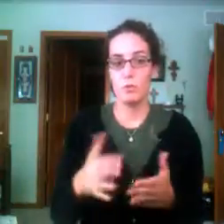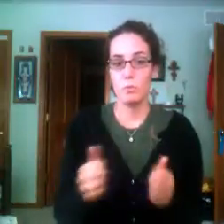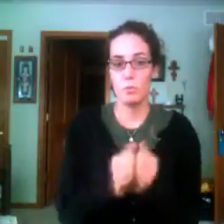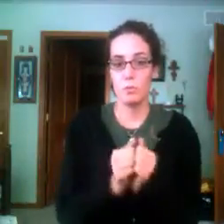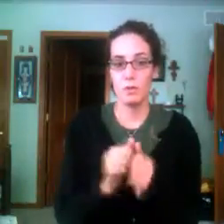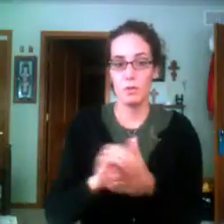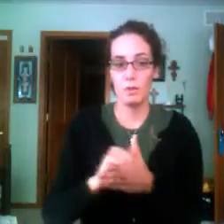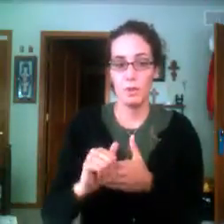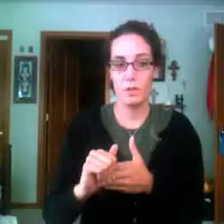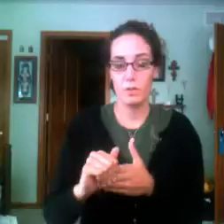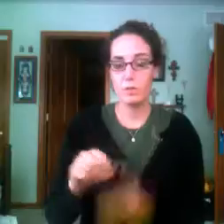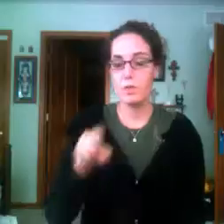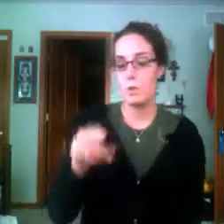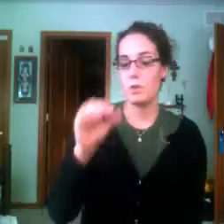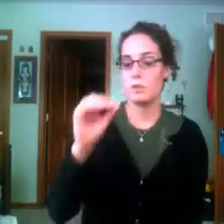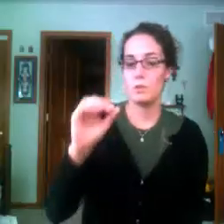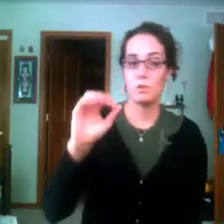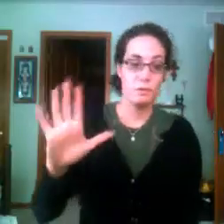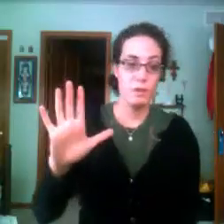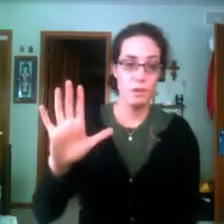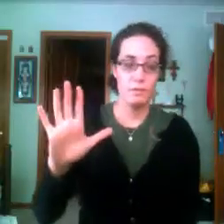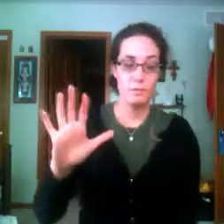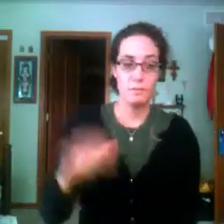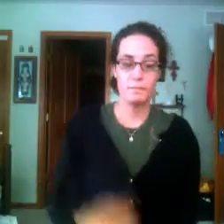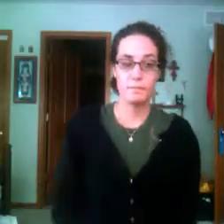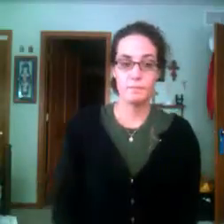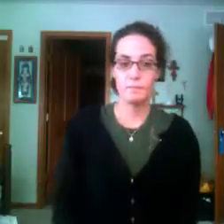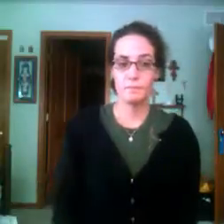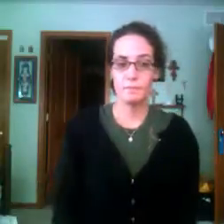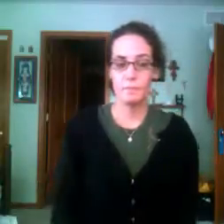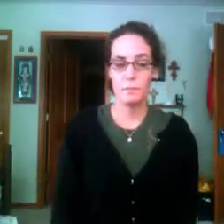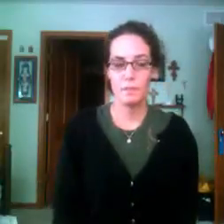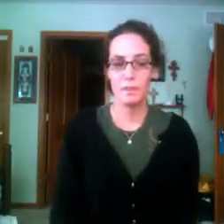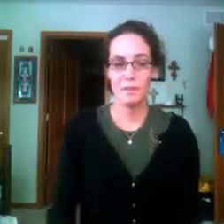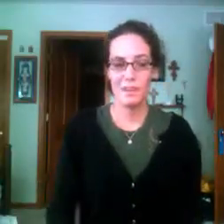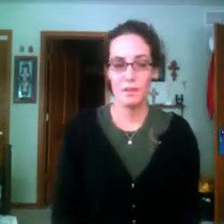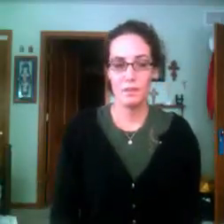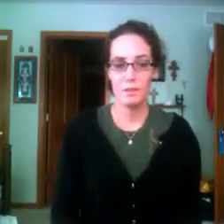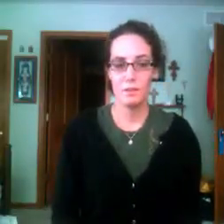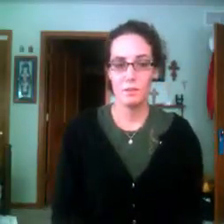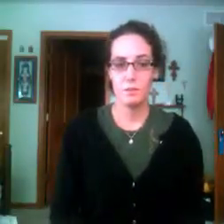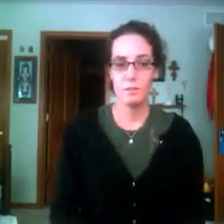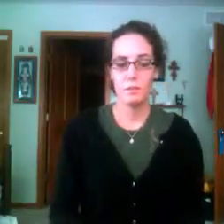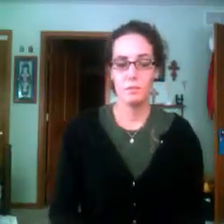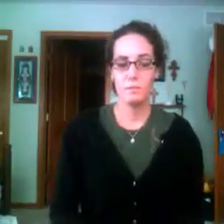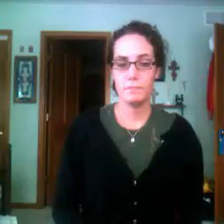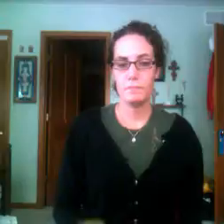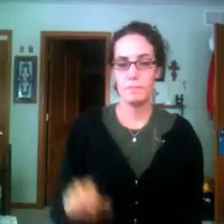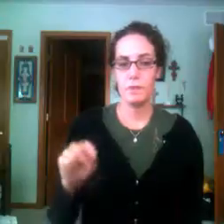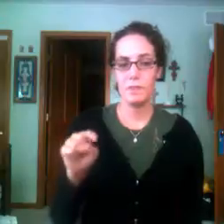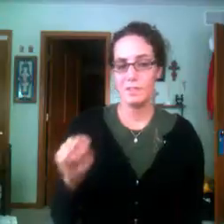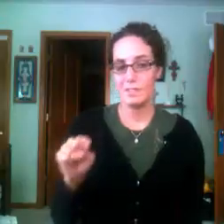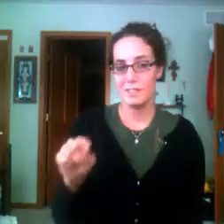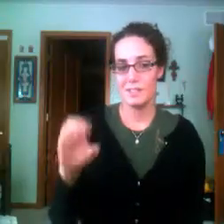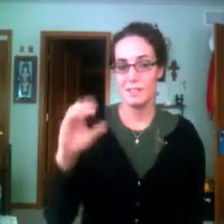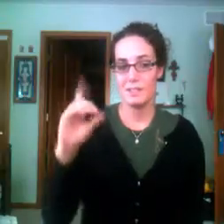like this, 0.05. So it turns out certain decimal numbers, not all decimals, but certain